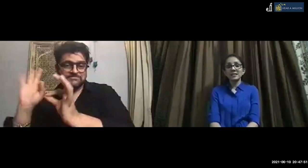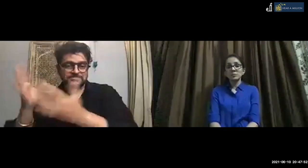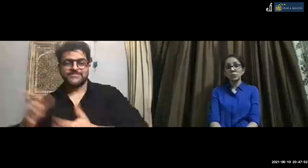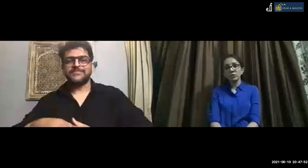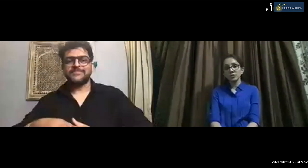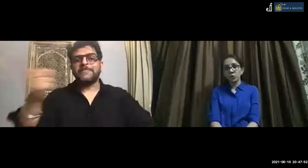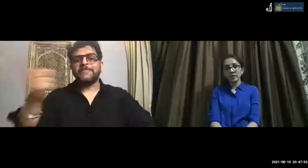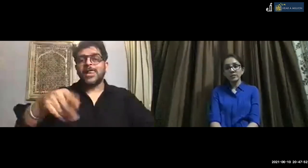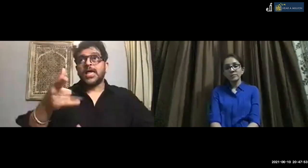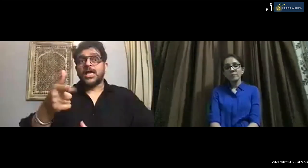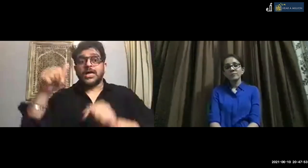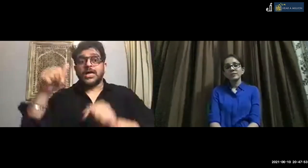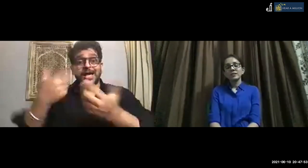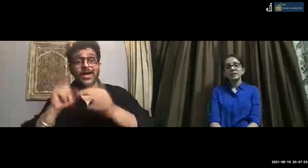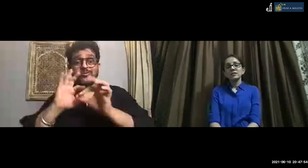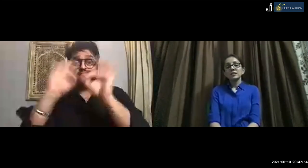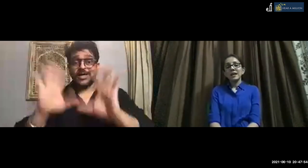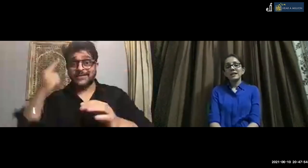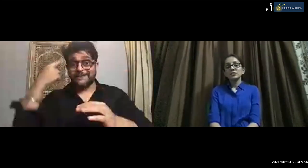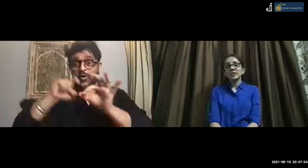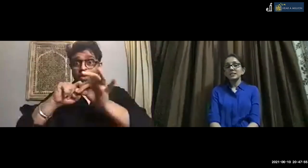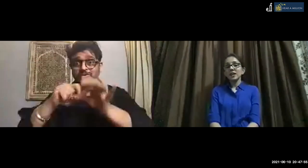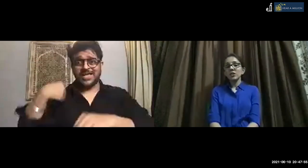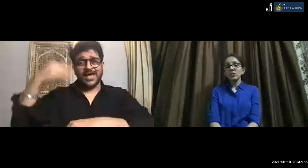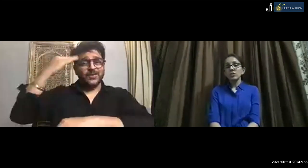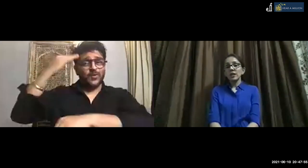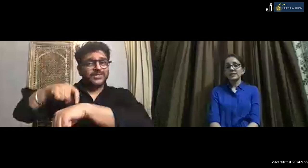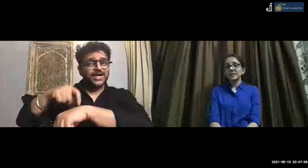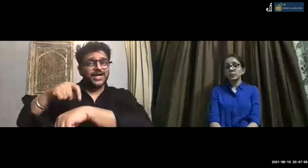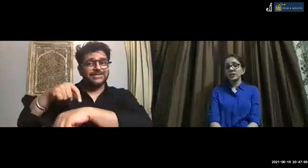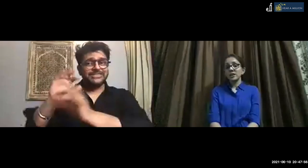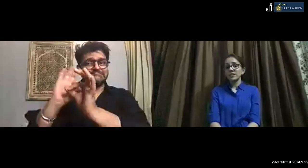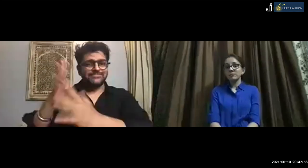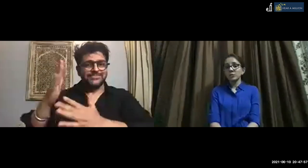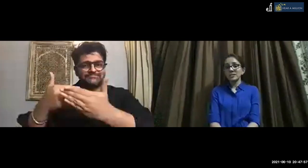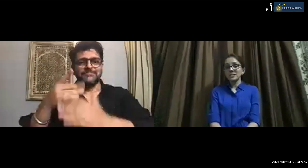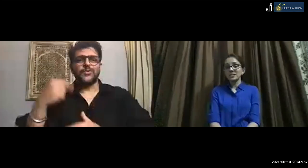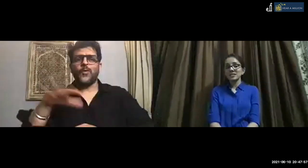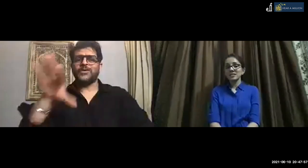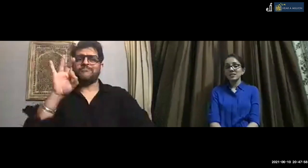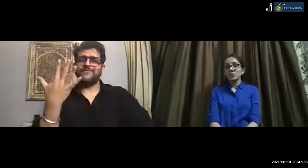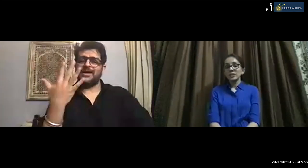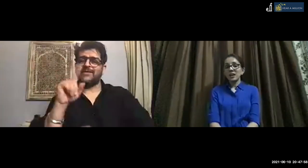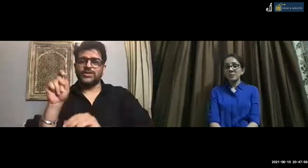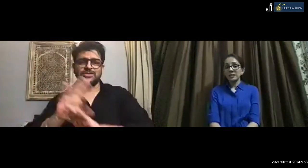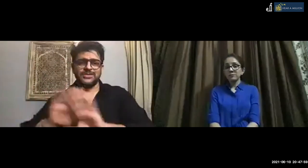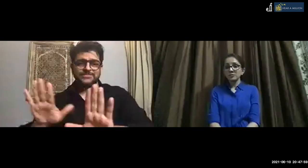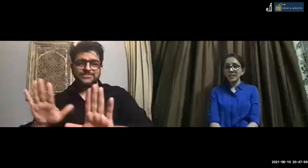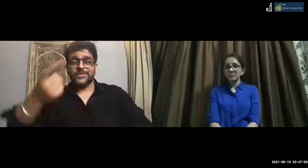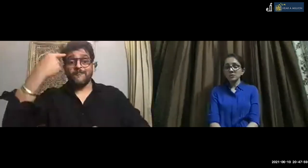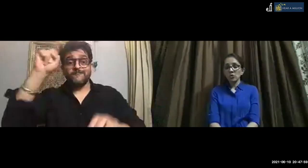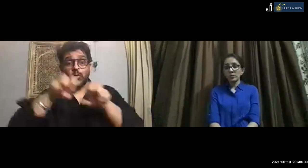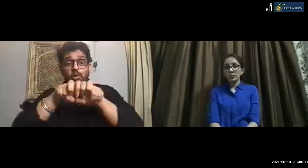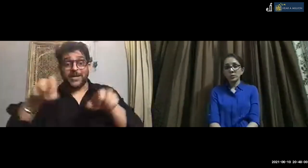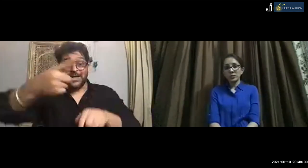think that's a boon of a COVID. And right now, I think we are ready for questions. We are mindful of